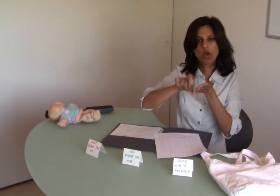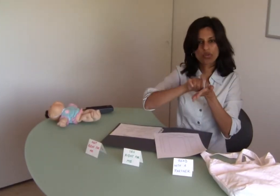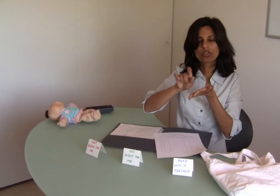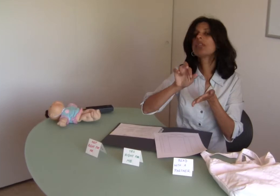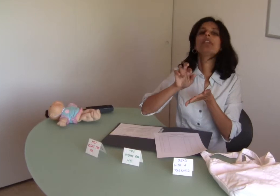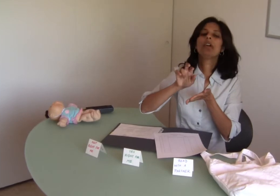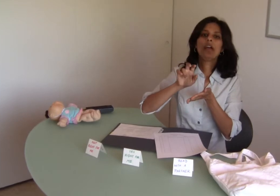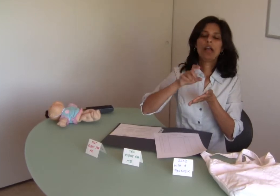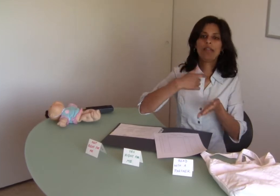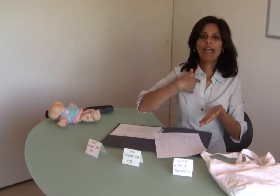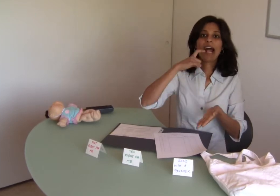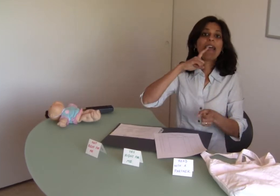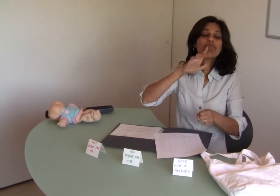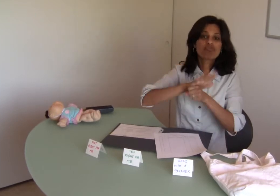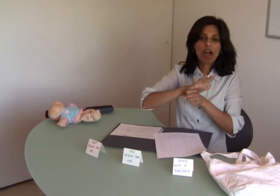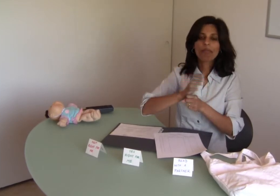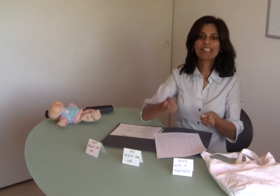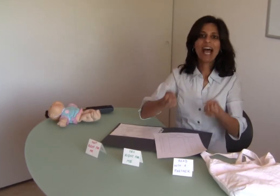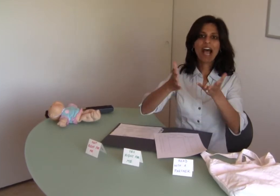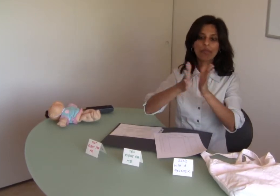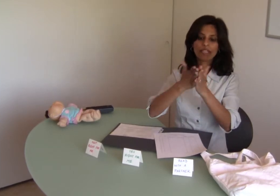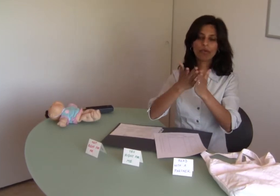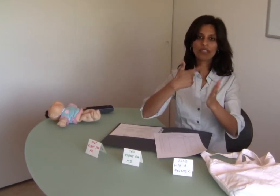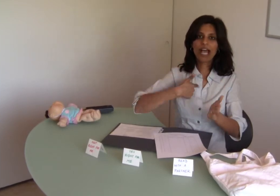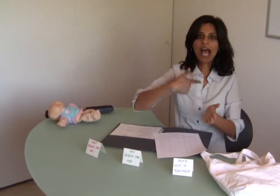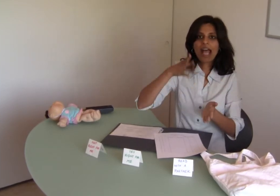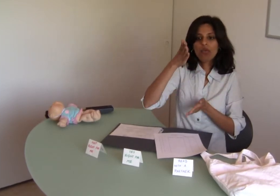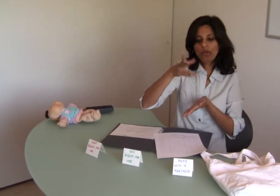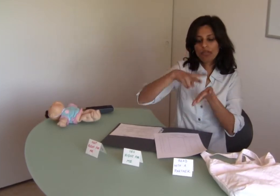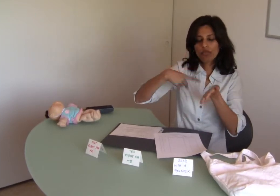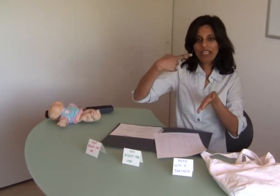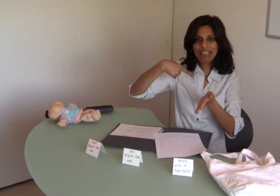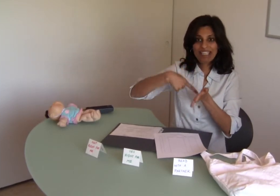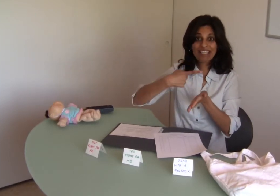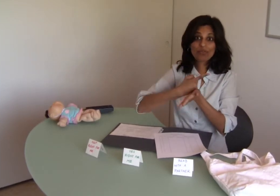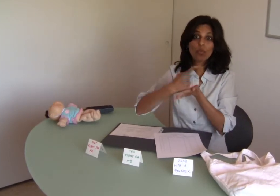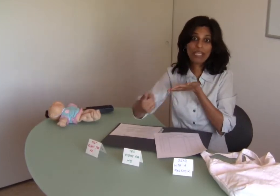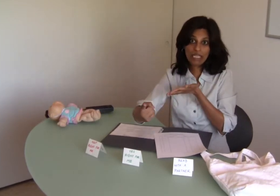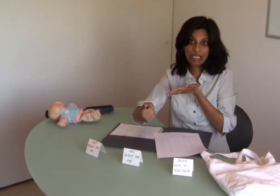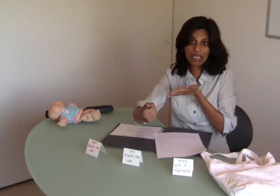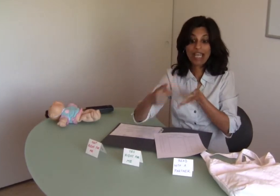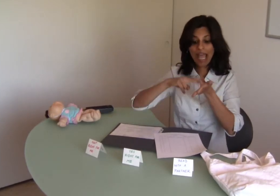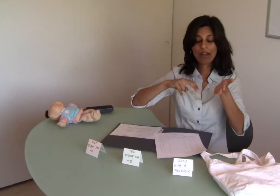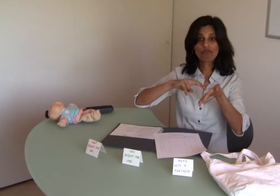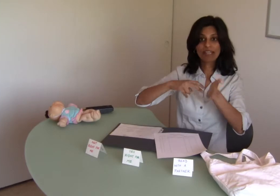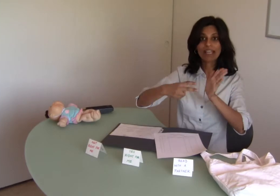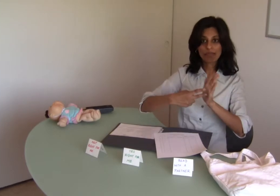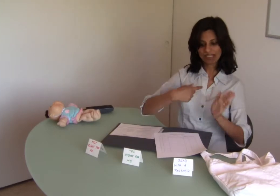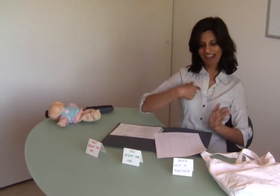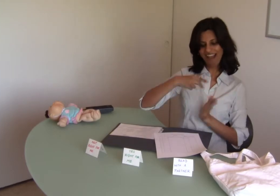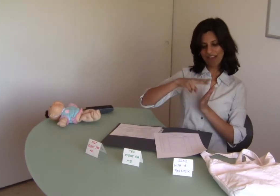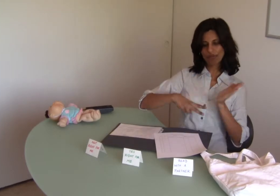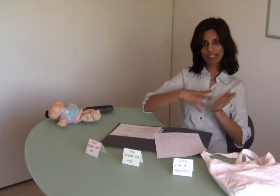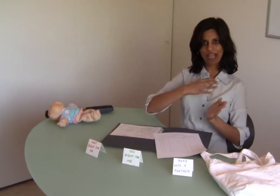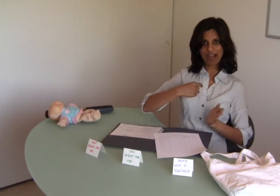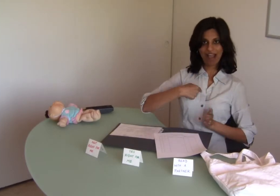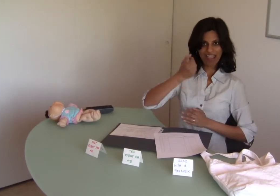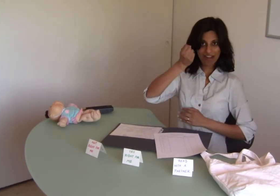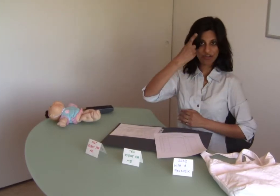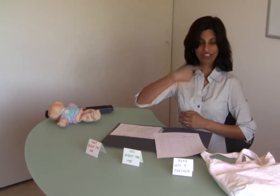note that I promise how many books I will read this week. And reading means I read and I understand